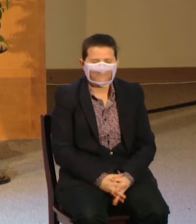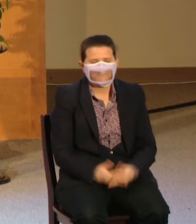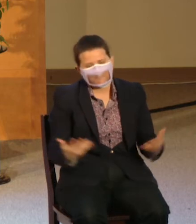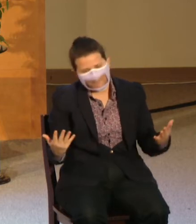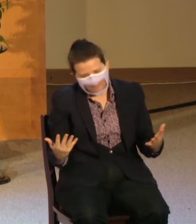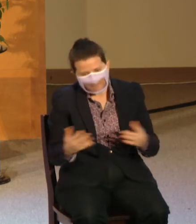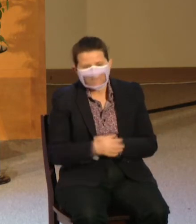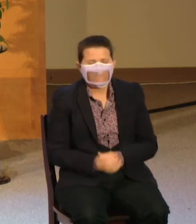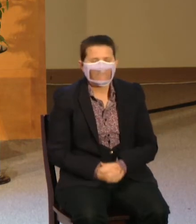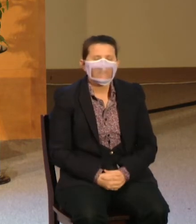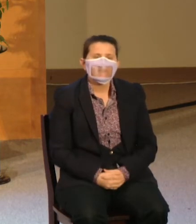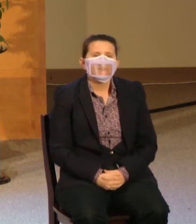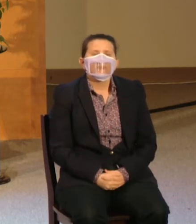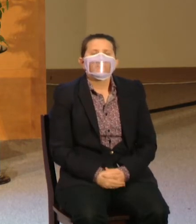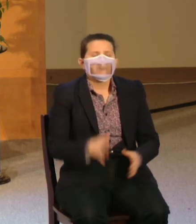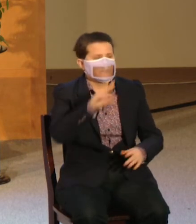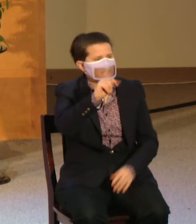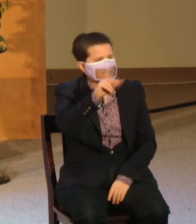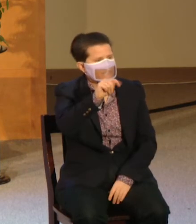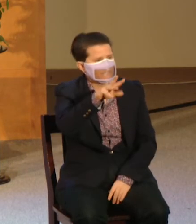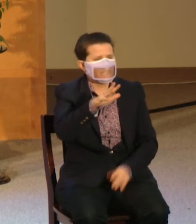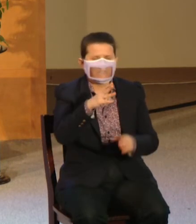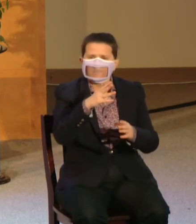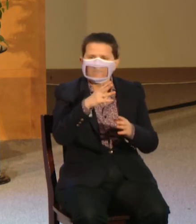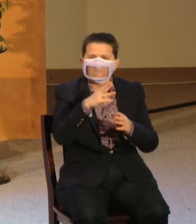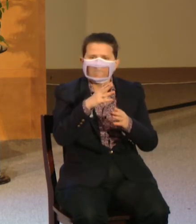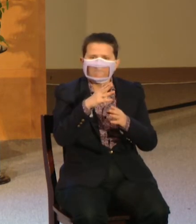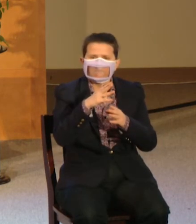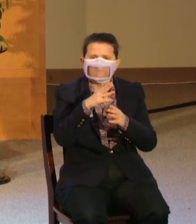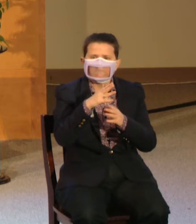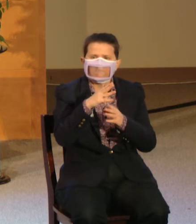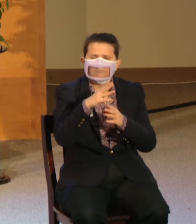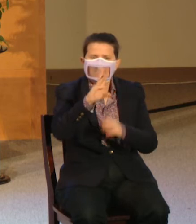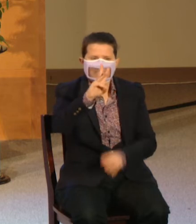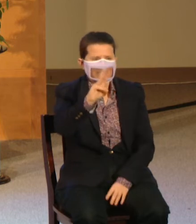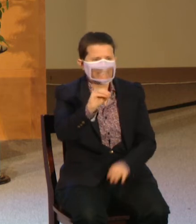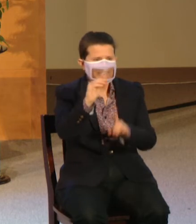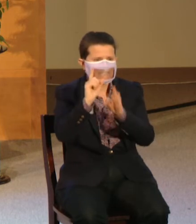There was a piece on 60 Minutes a couple weeks ago, maybe you saw it. It was